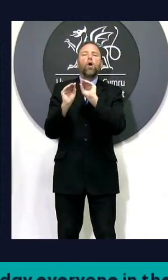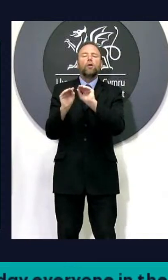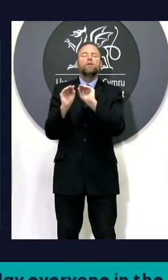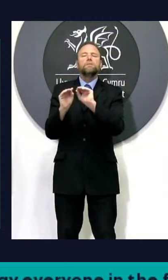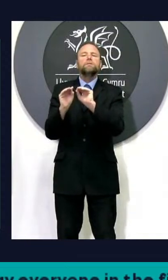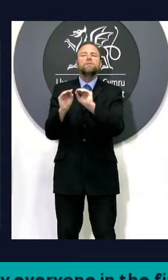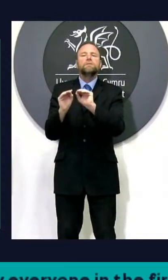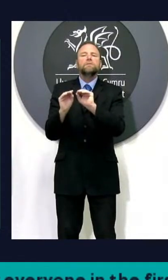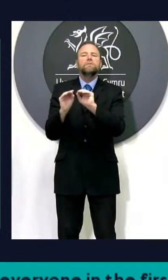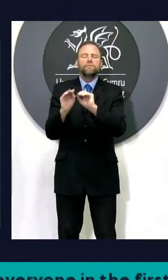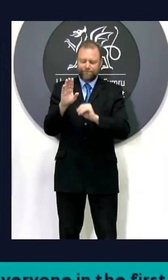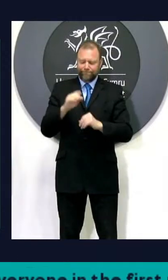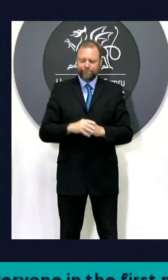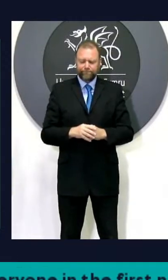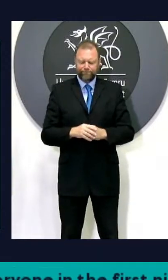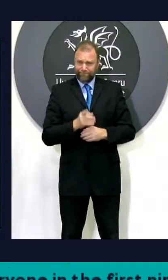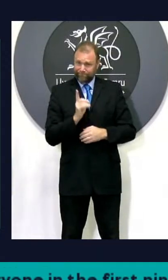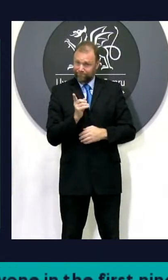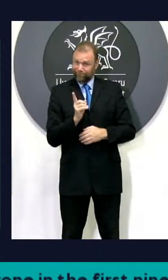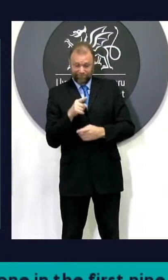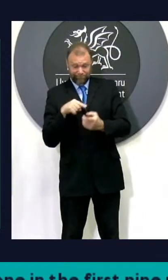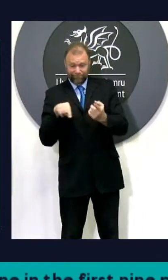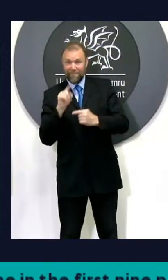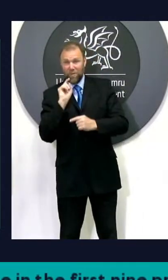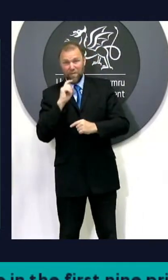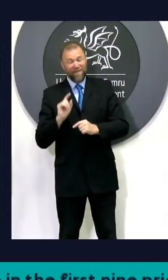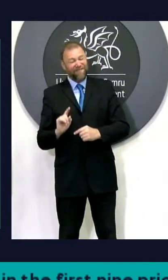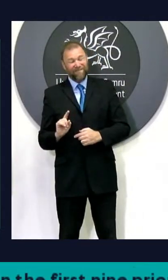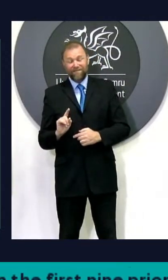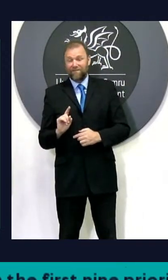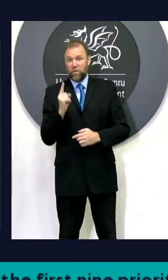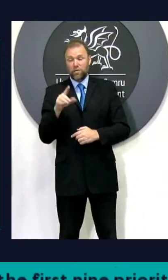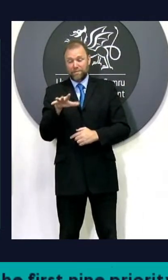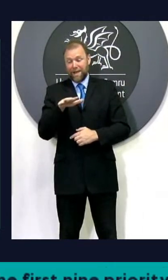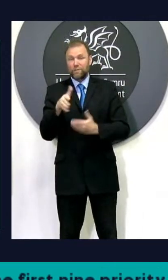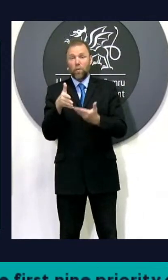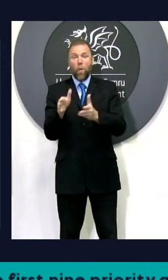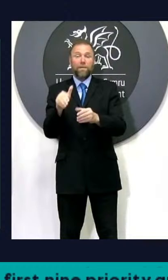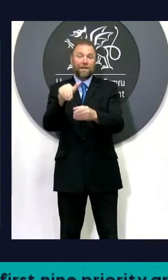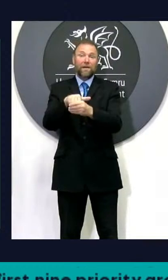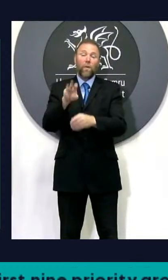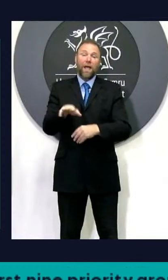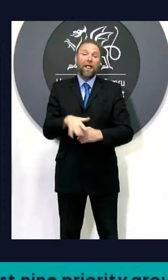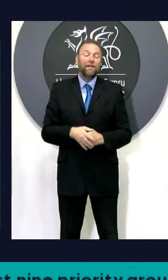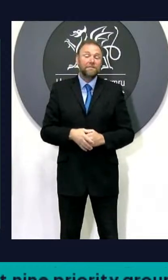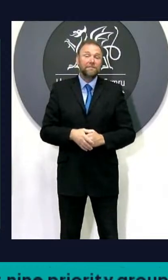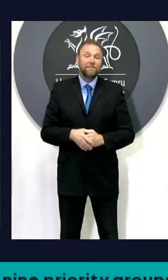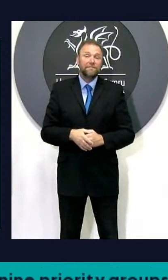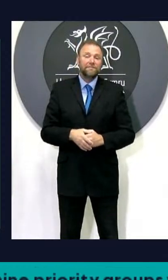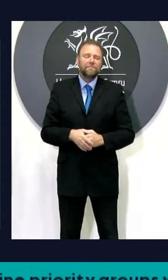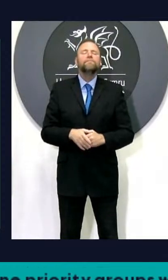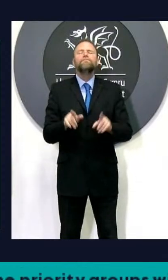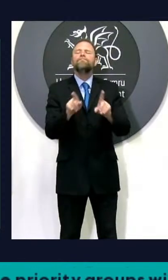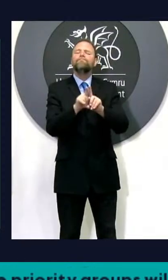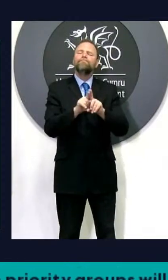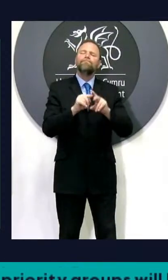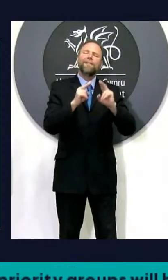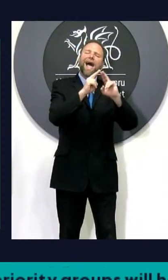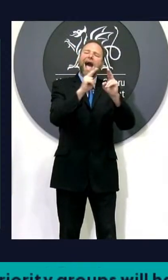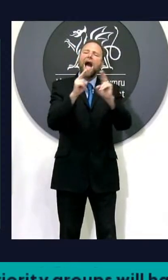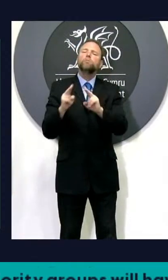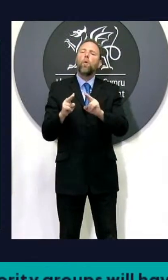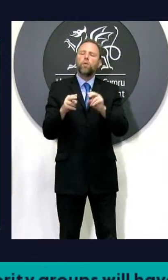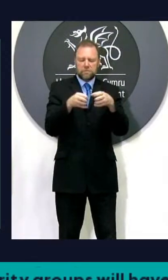the first indoor areas to reopen in Wales. Extended households will also be